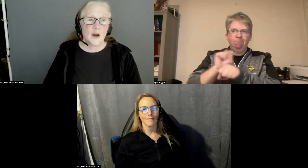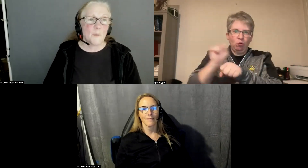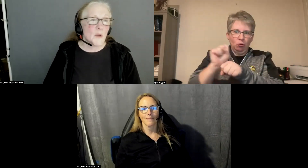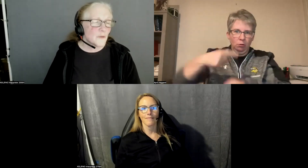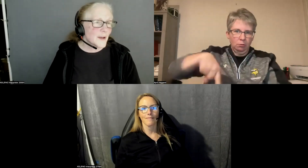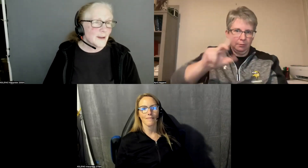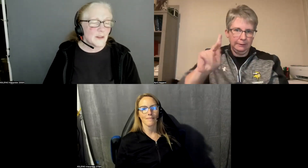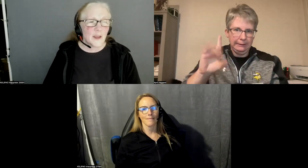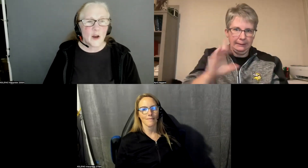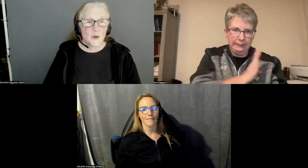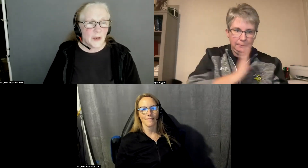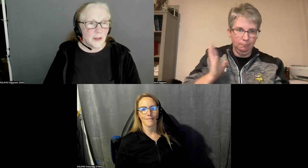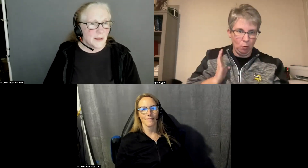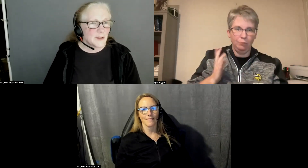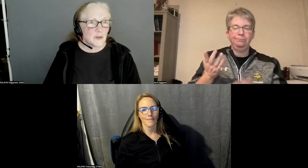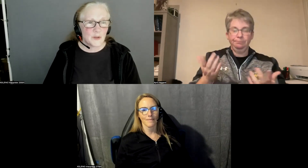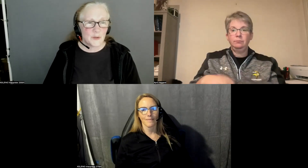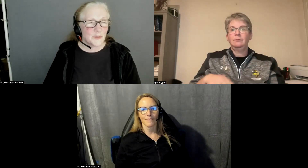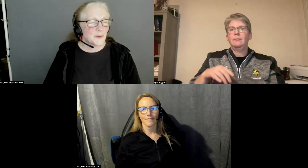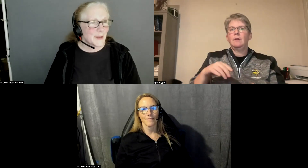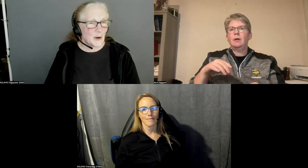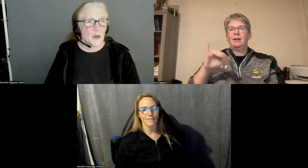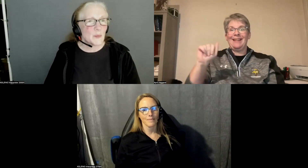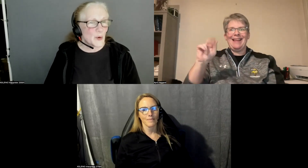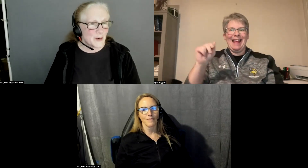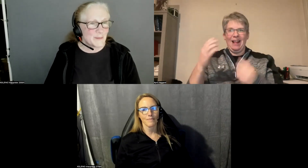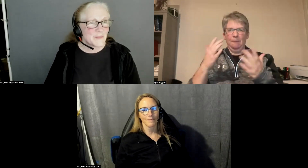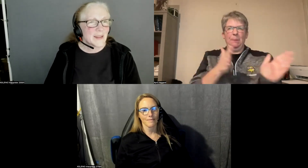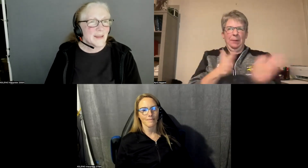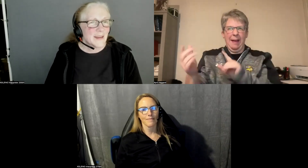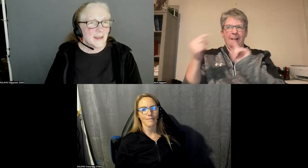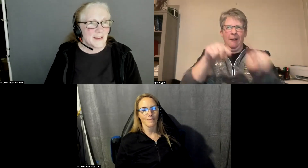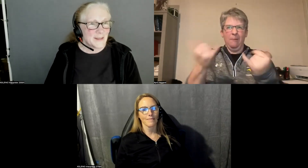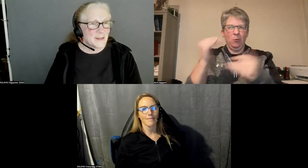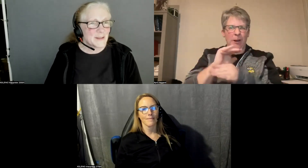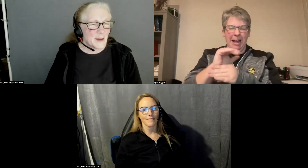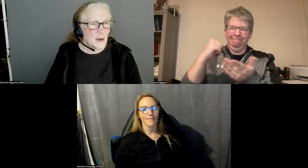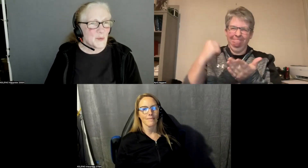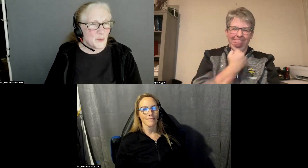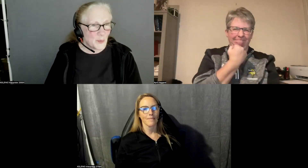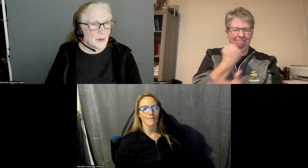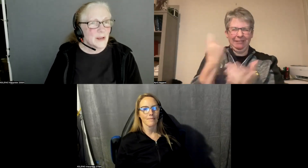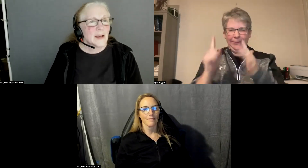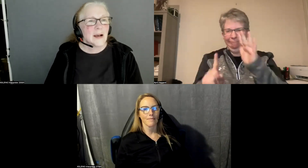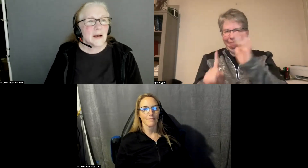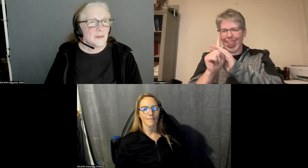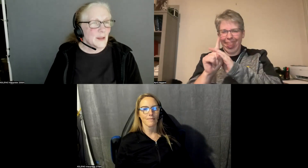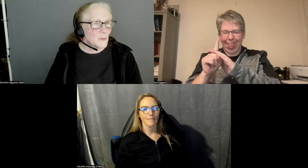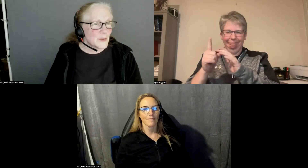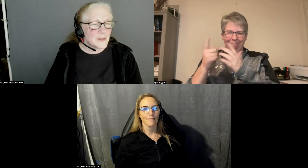And they are motivated, they are ready to get on the board and move forward. They